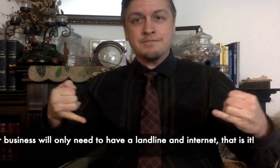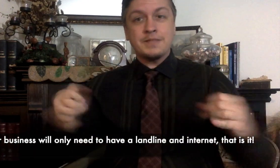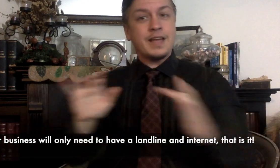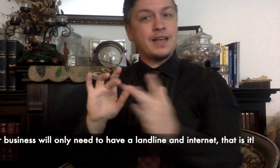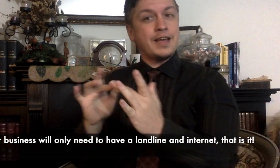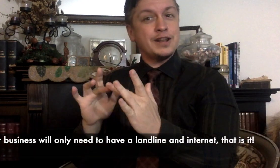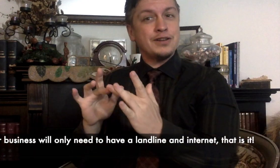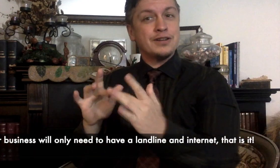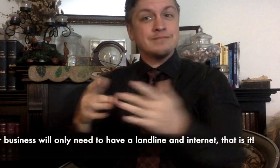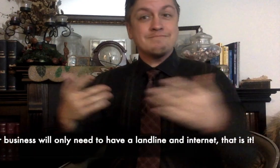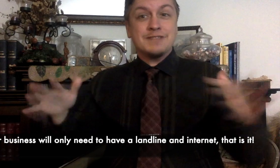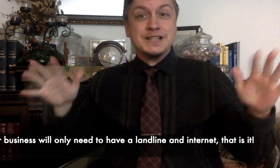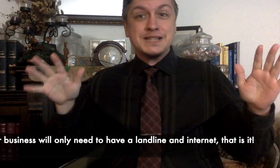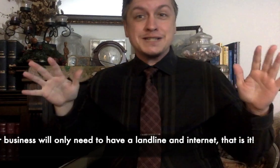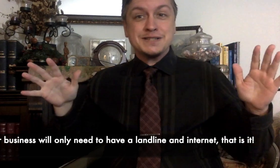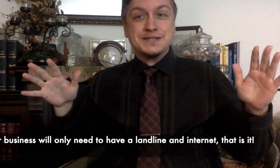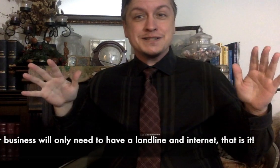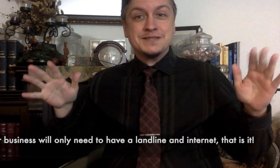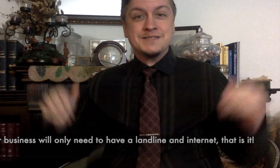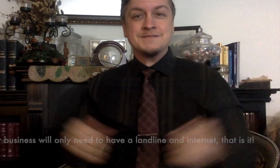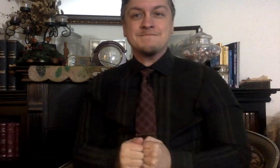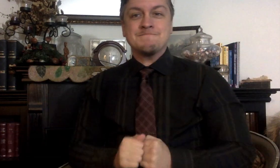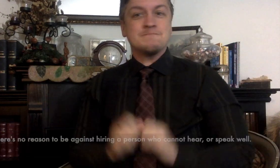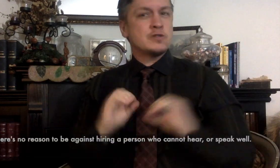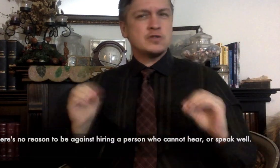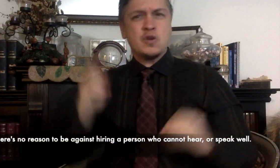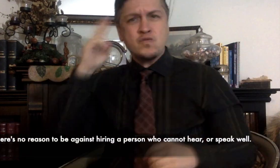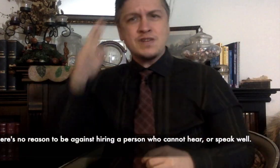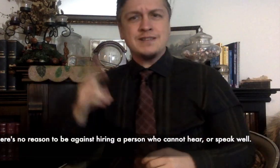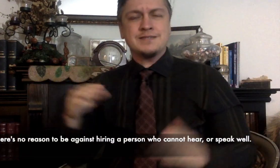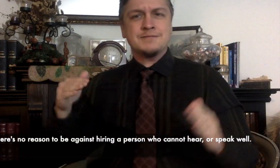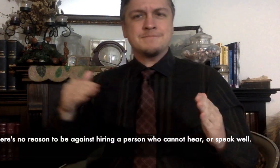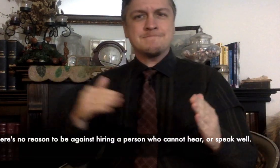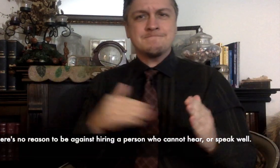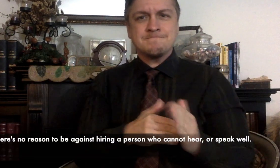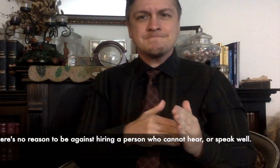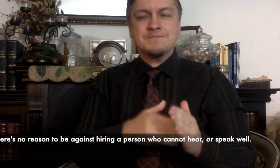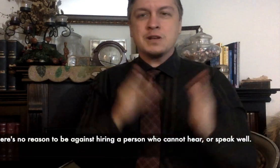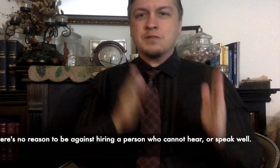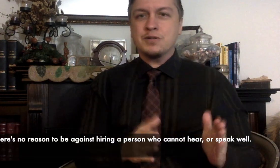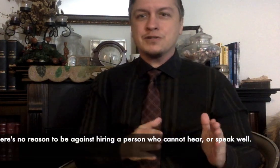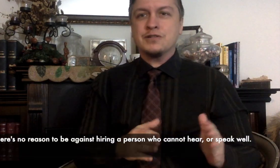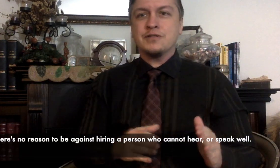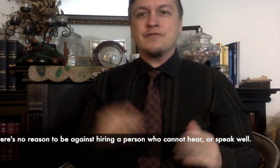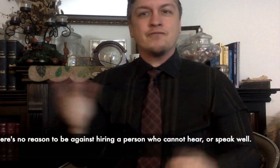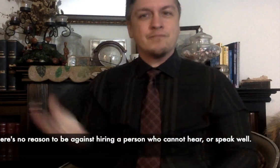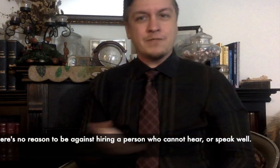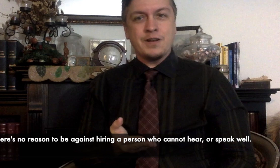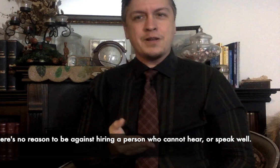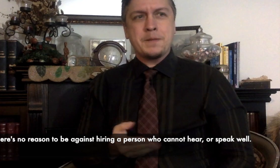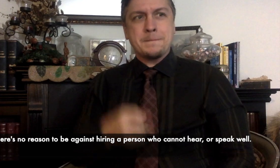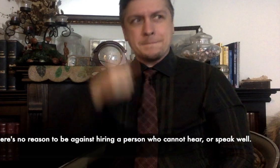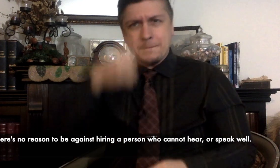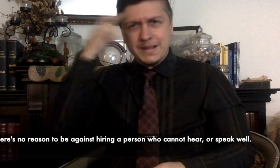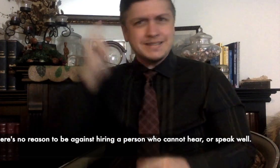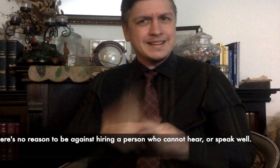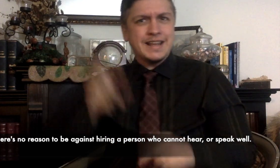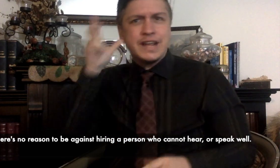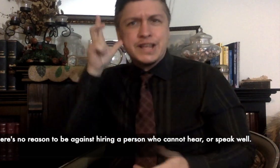landline and internet. That's it. So there's no reason to be against hiring a person who cannot